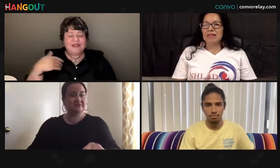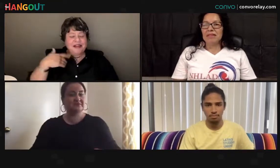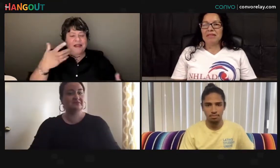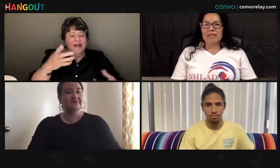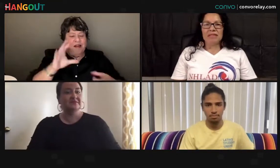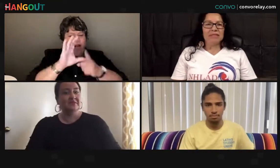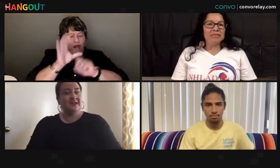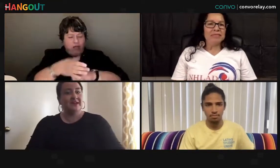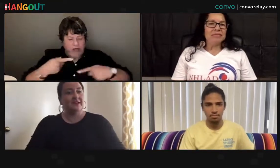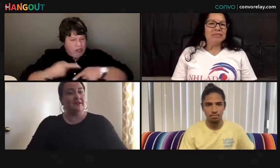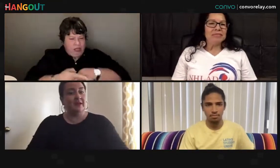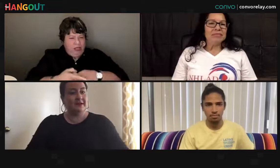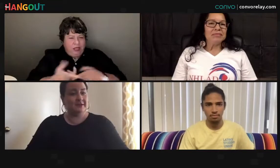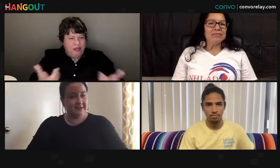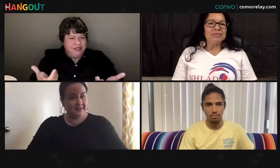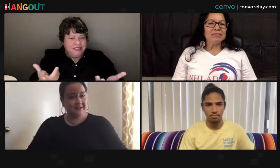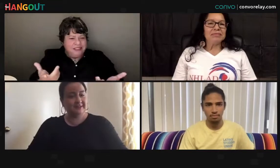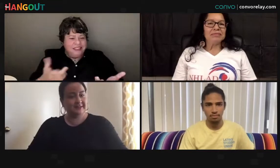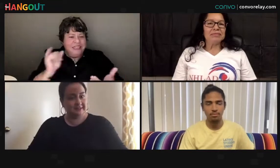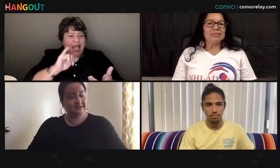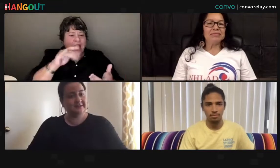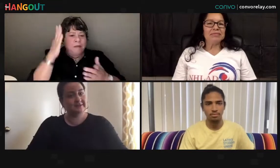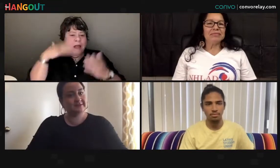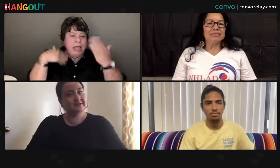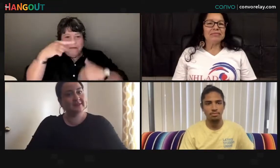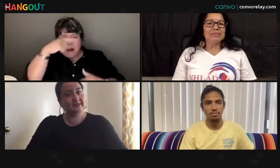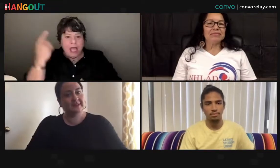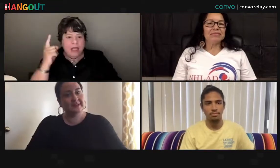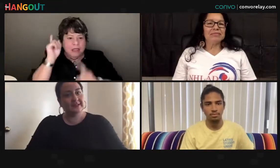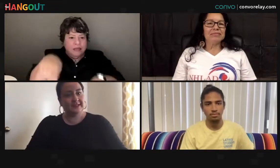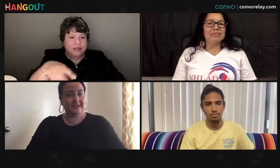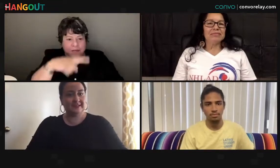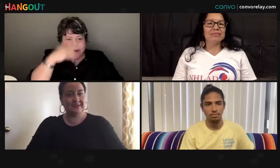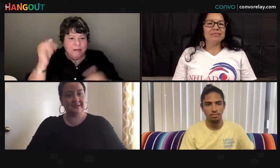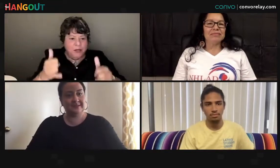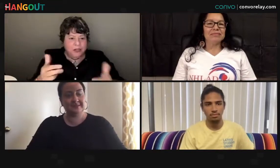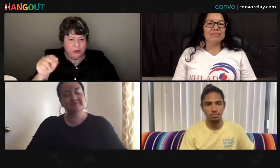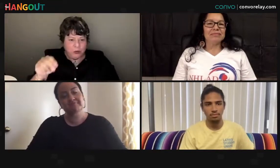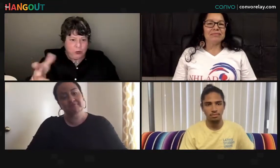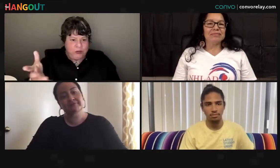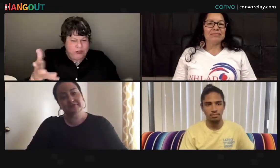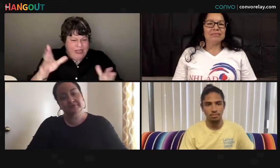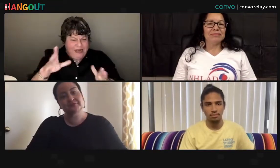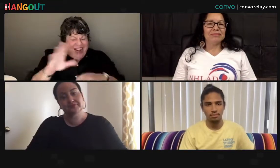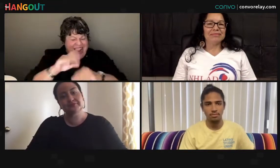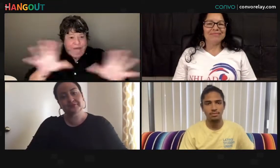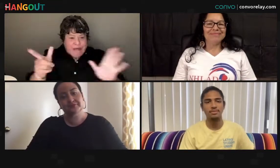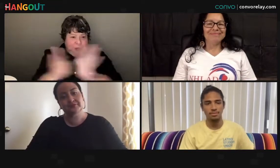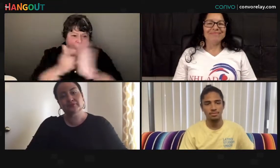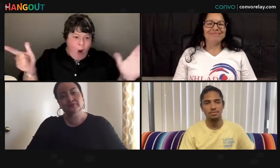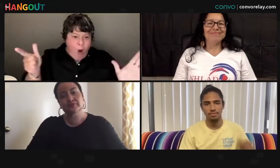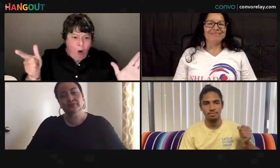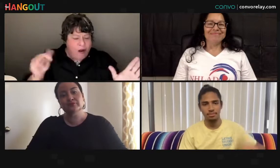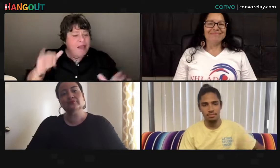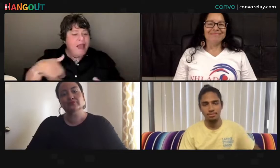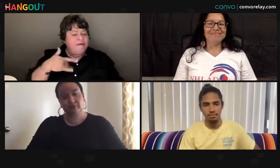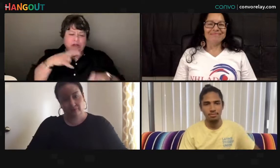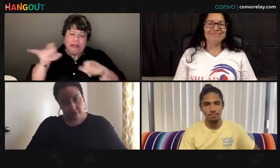Ivy? It, this is Ivy. It's definitely a cultural conflict. It's like doing blackface and going to a party. Obviously,